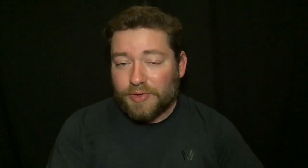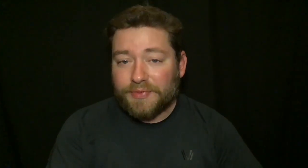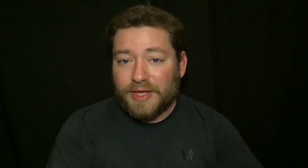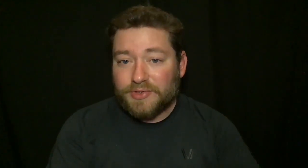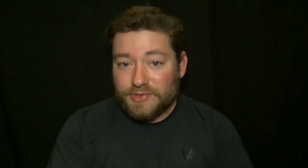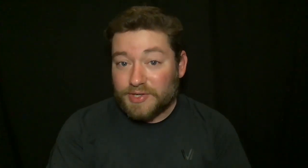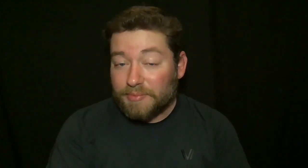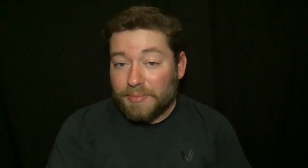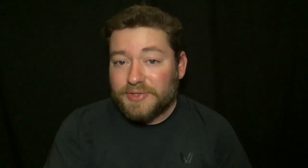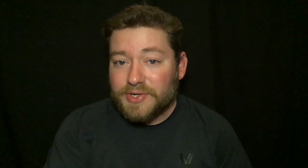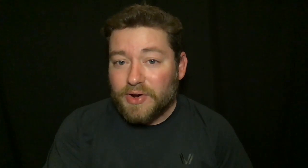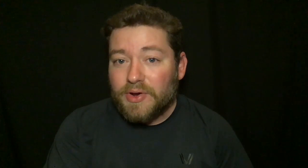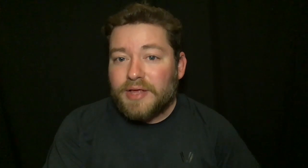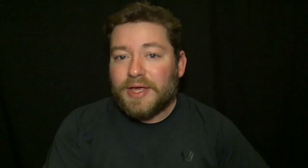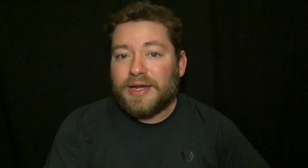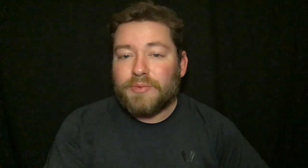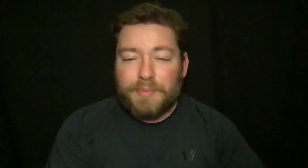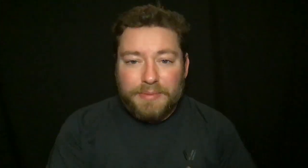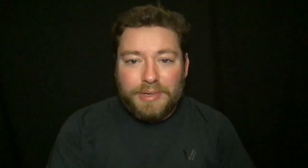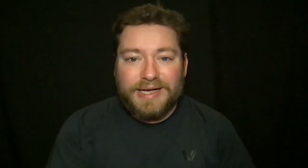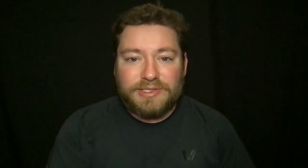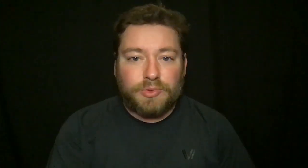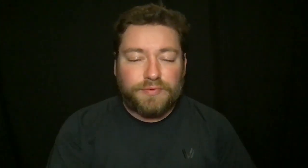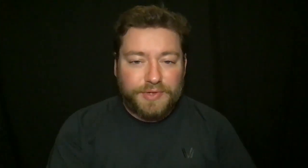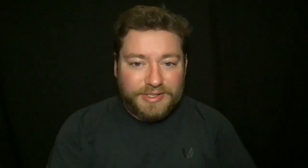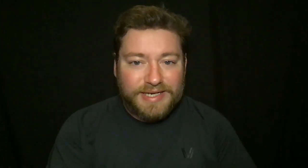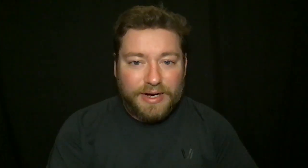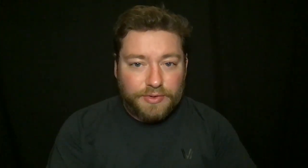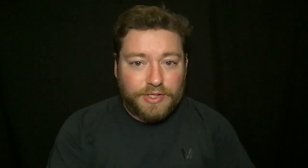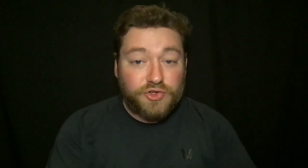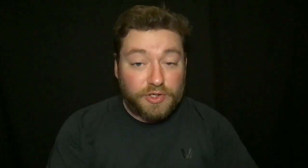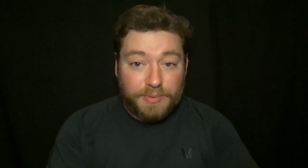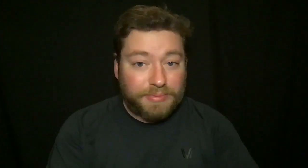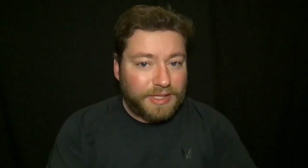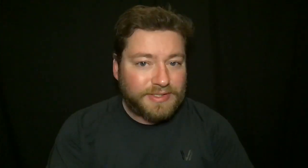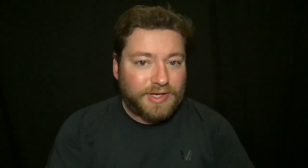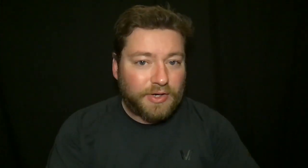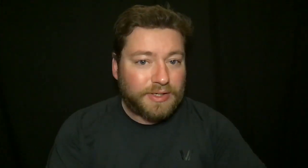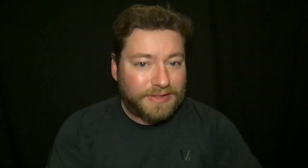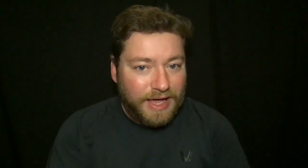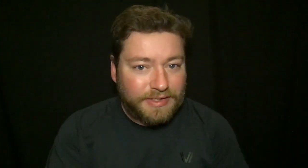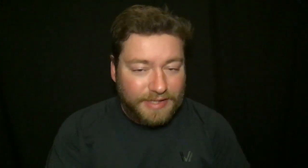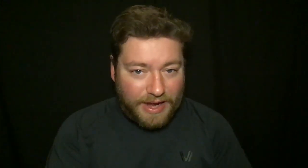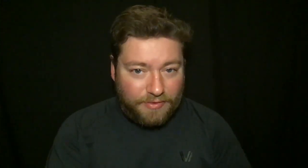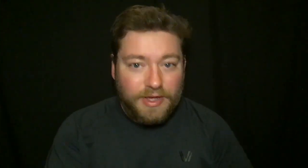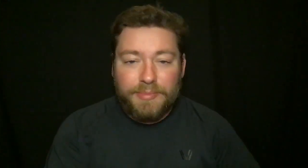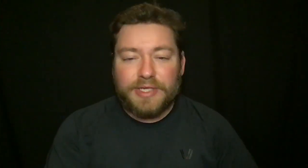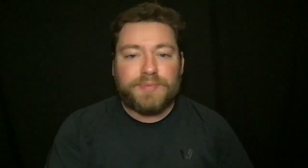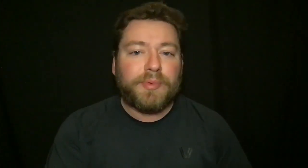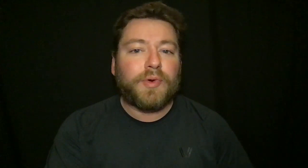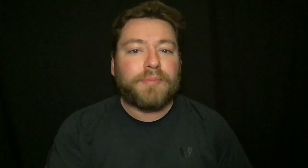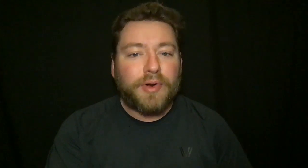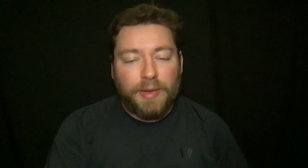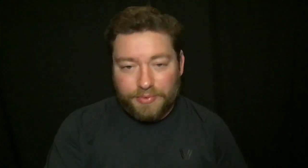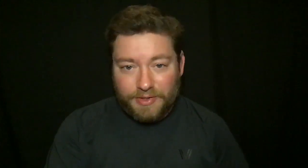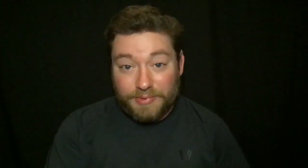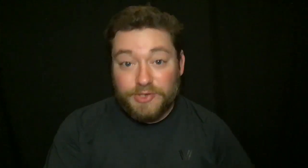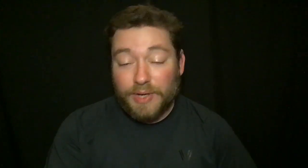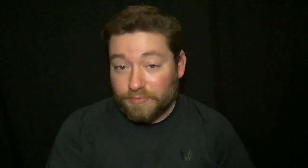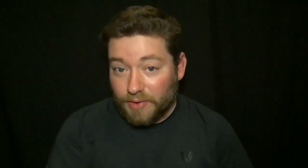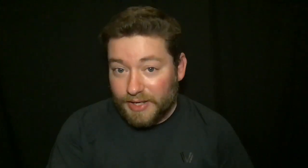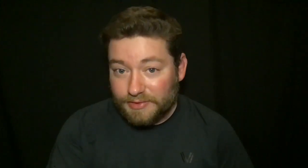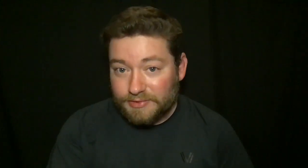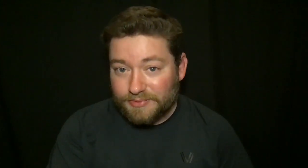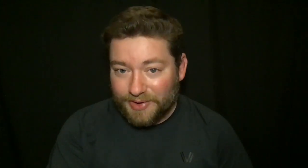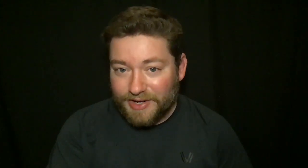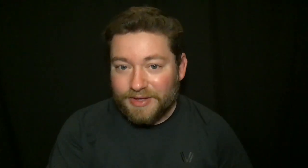people who thought that just a couple months ago that it would be impossible for the entire country to be placed on lockdown because people wouldn't put up with it because